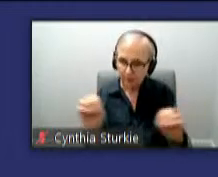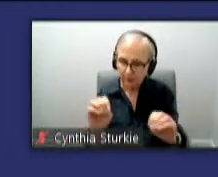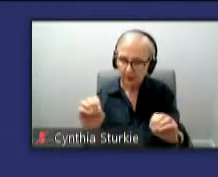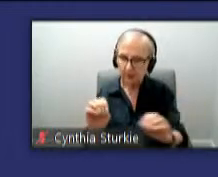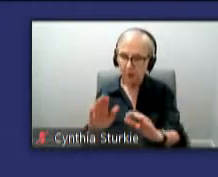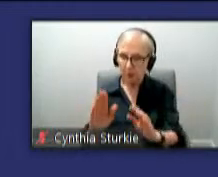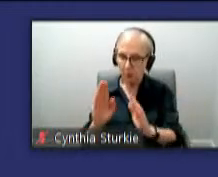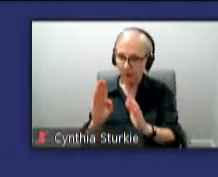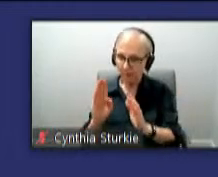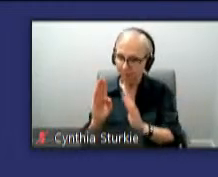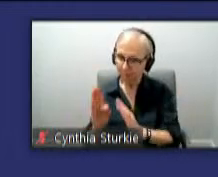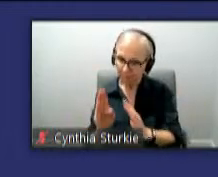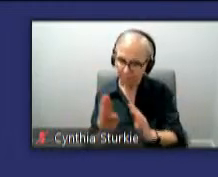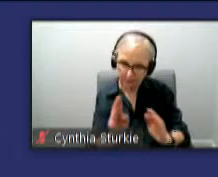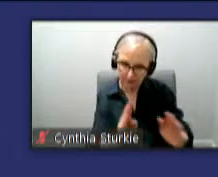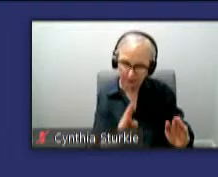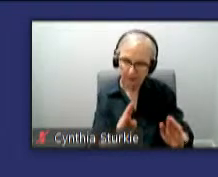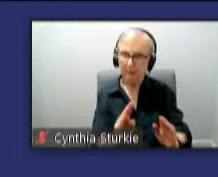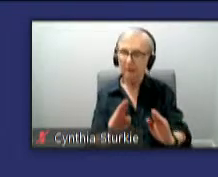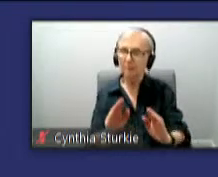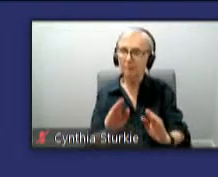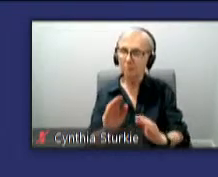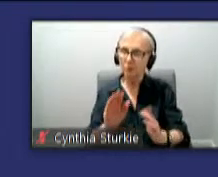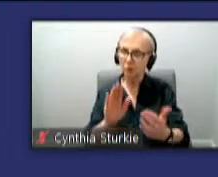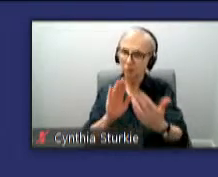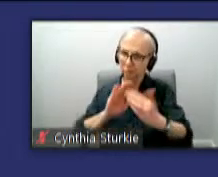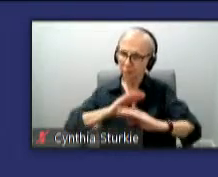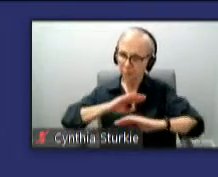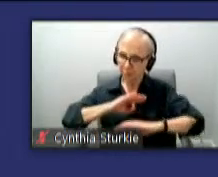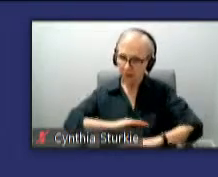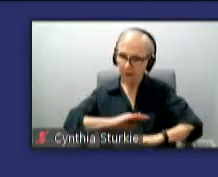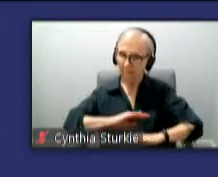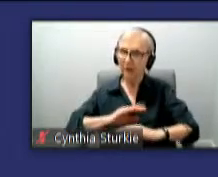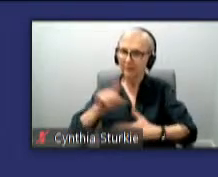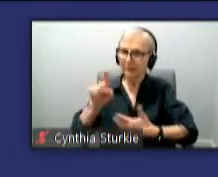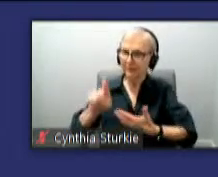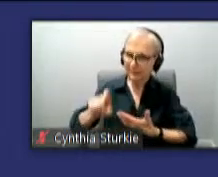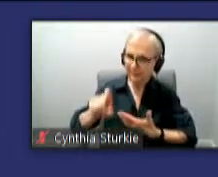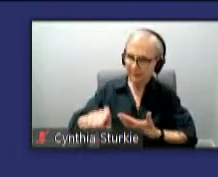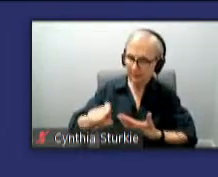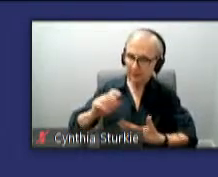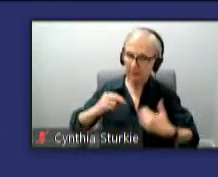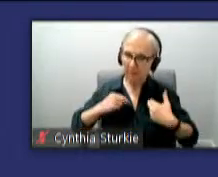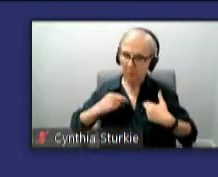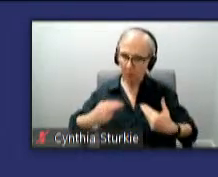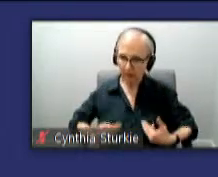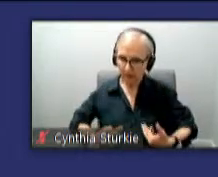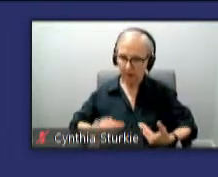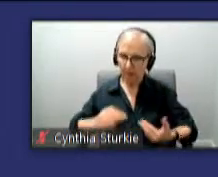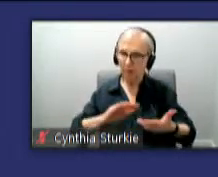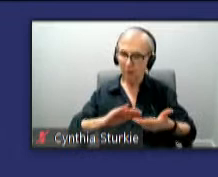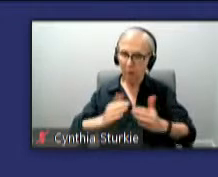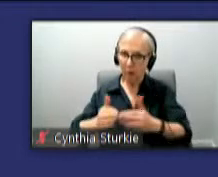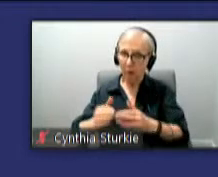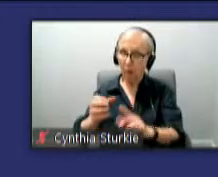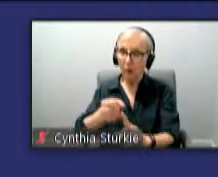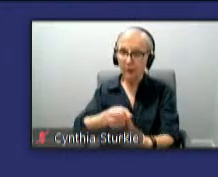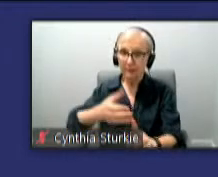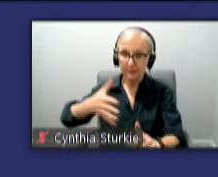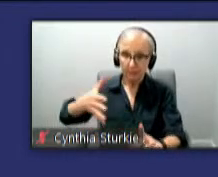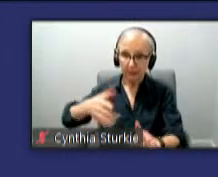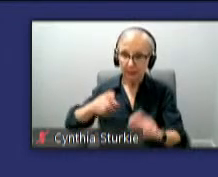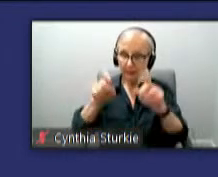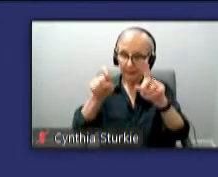way we had never seen before in order to meet the moment. We were able to expand our testing across the